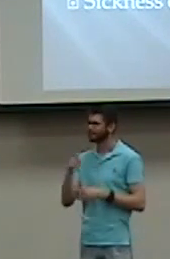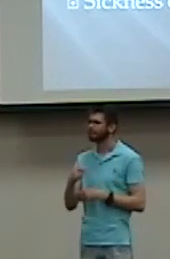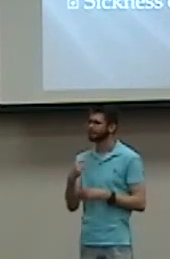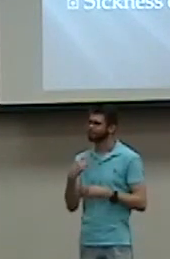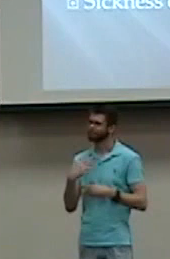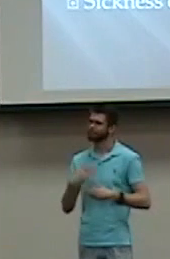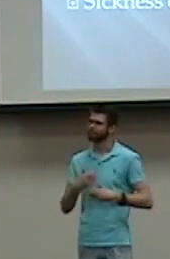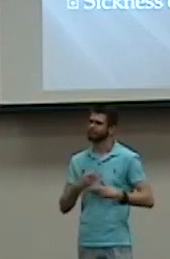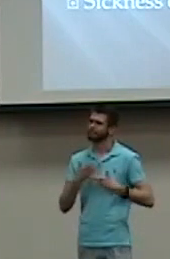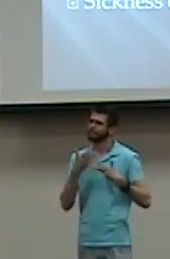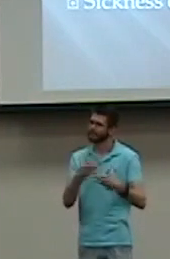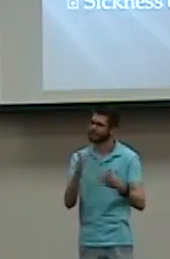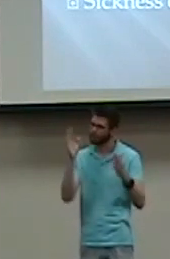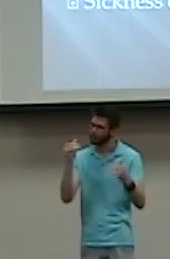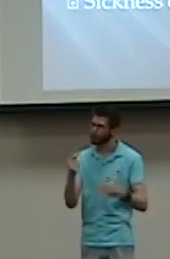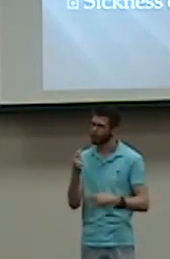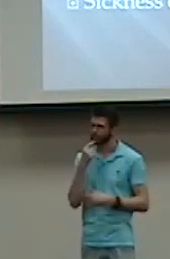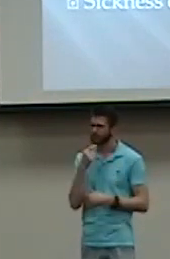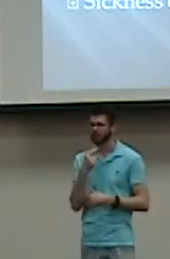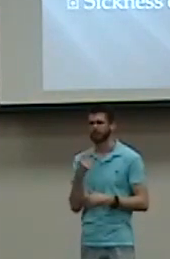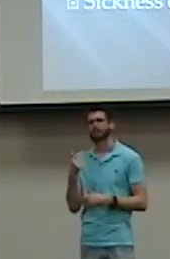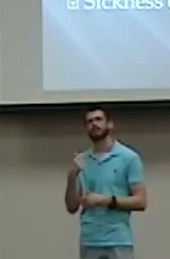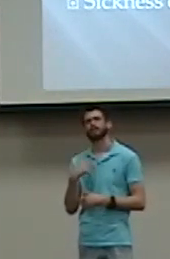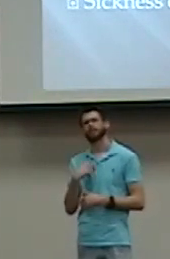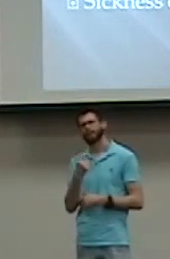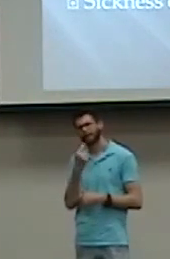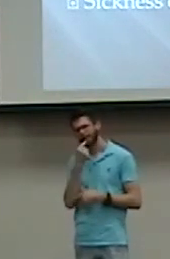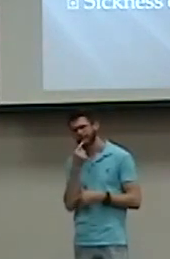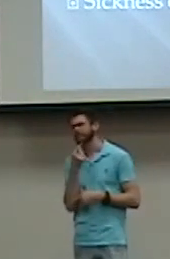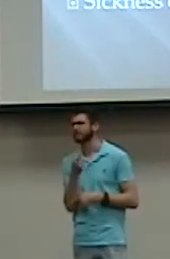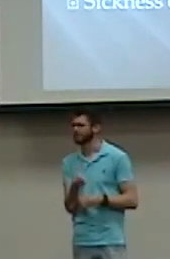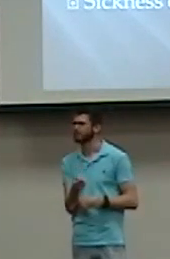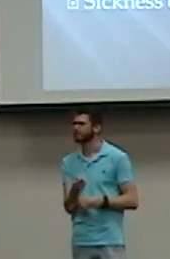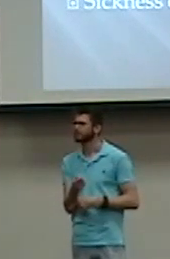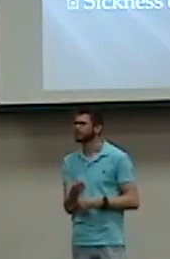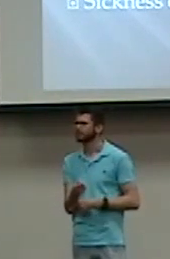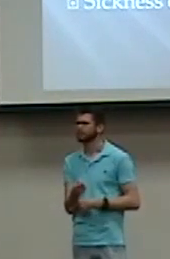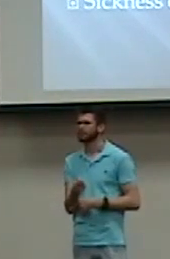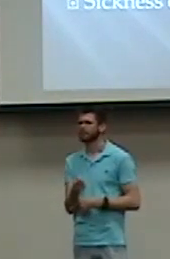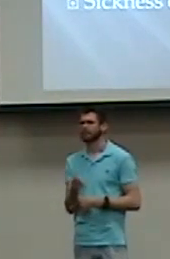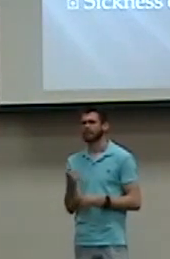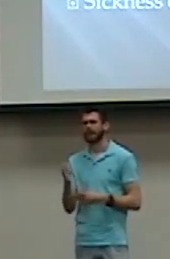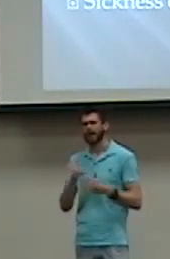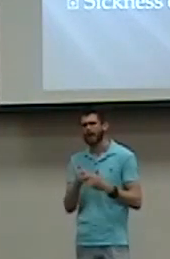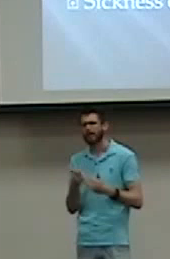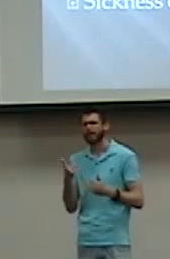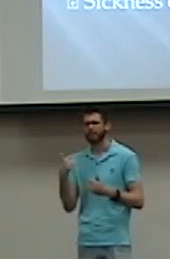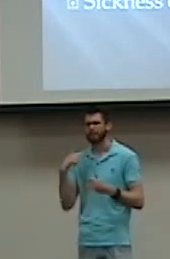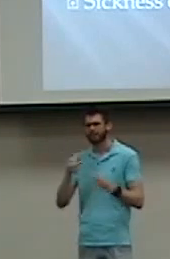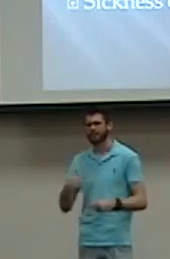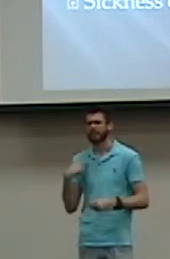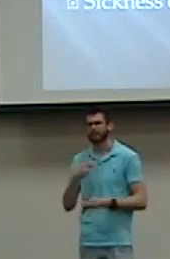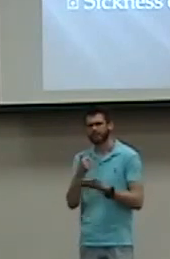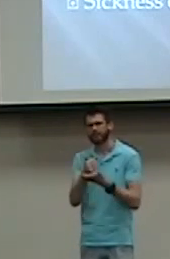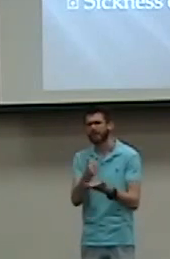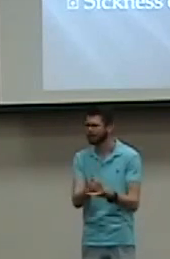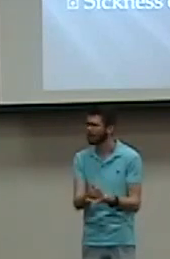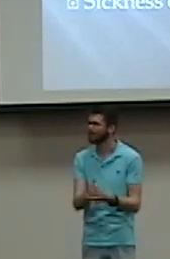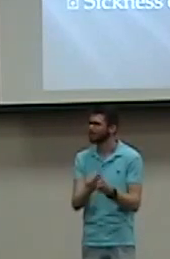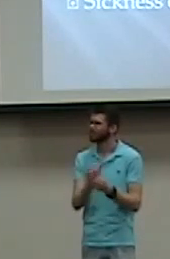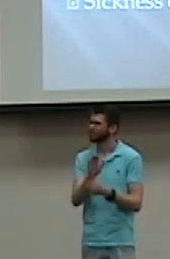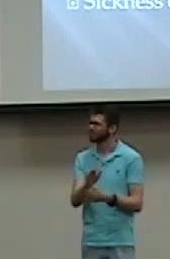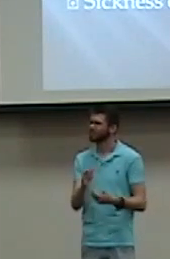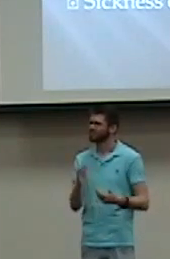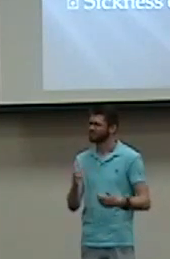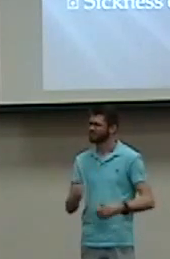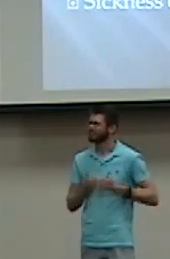Not saying, well, where were you last Sunday? We missed you. But saying, where were you? We missed you. How can we help? How is things going? And encouraging